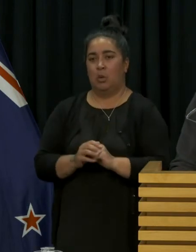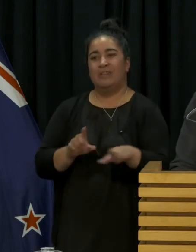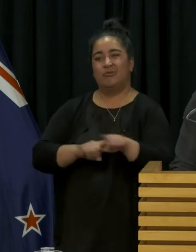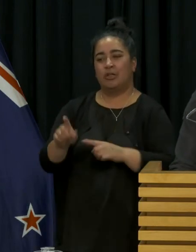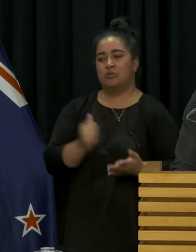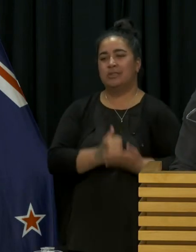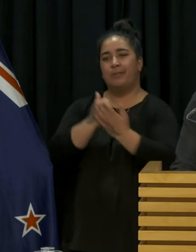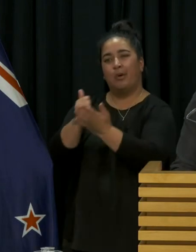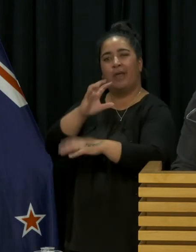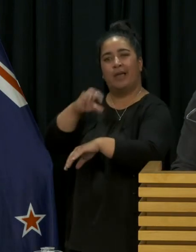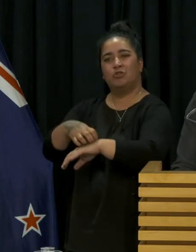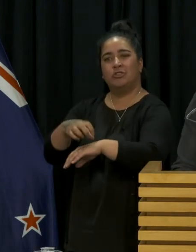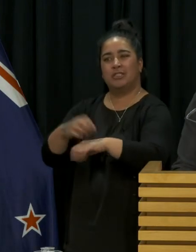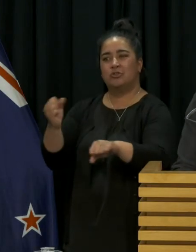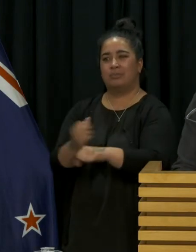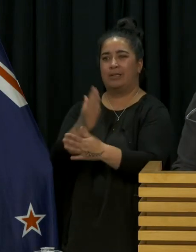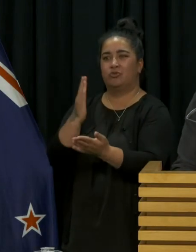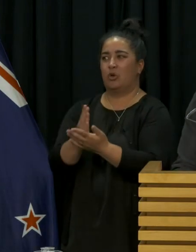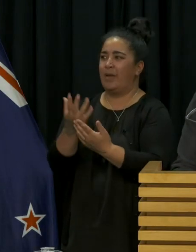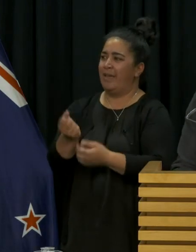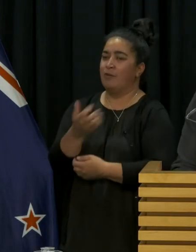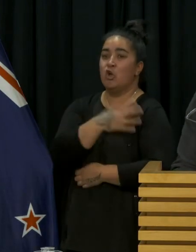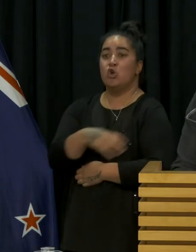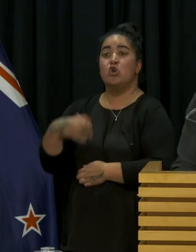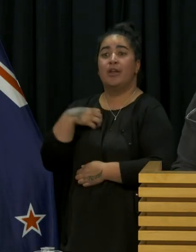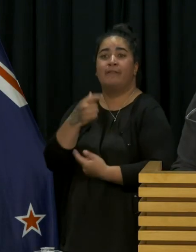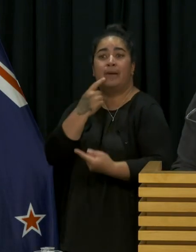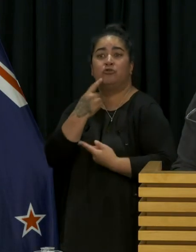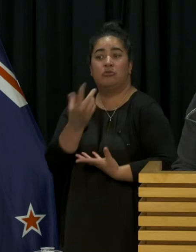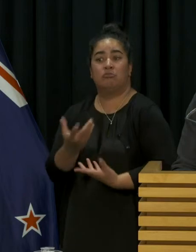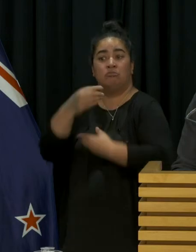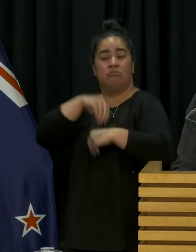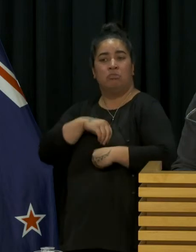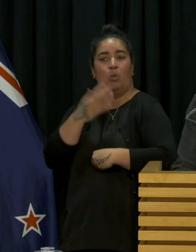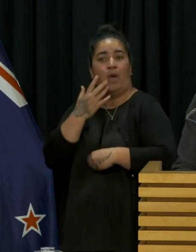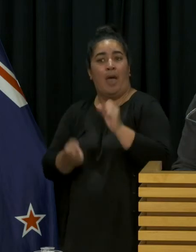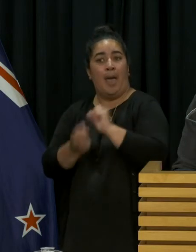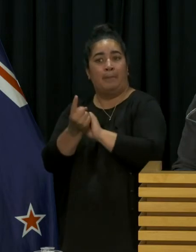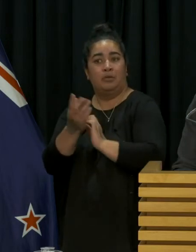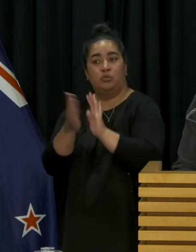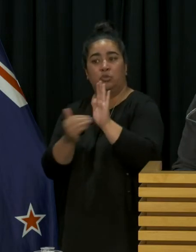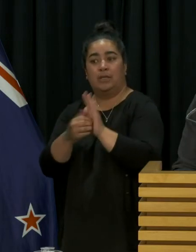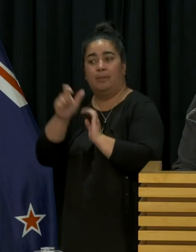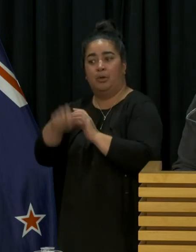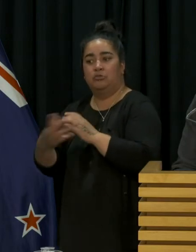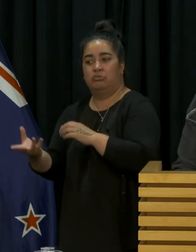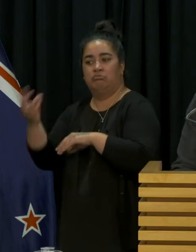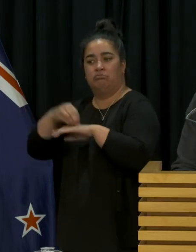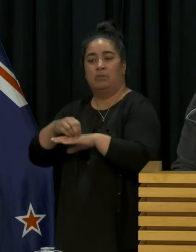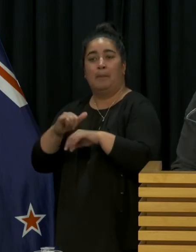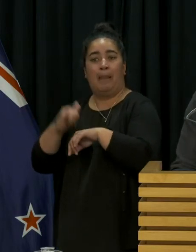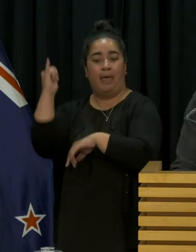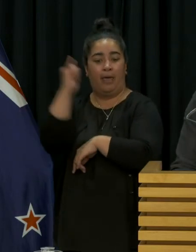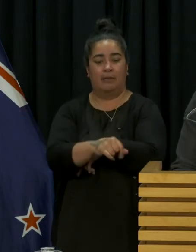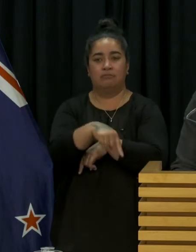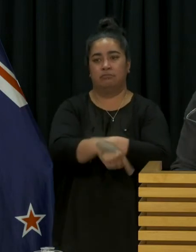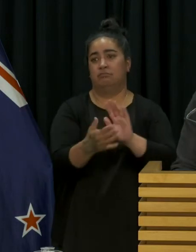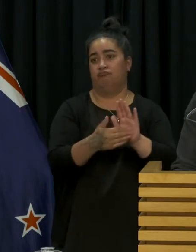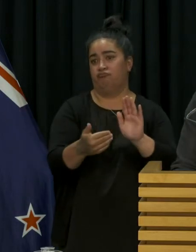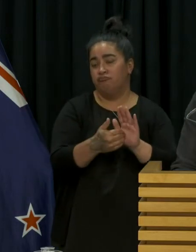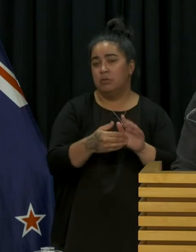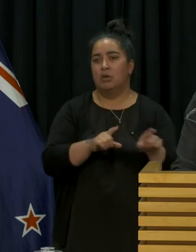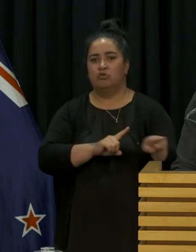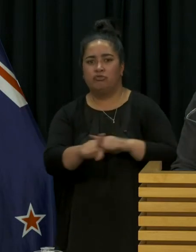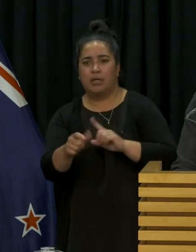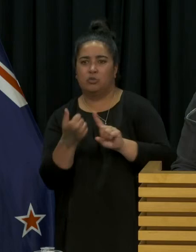getting better early information around deportations when they do occur, supporting them to coordinate social services. But